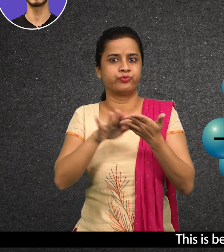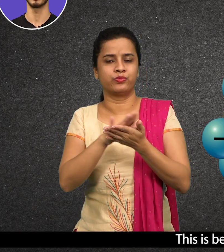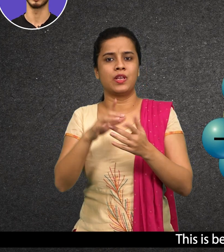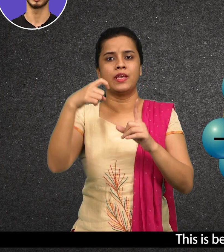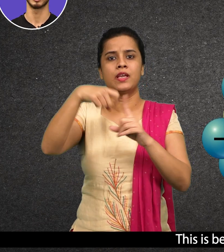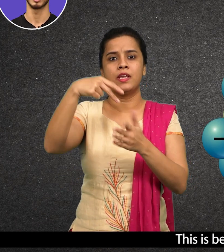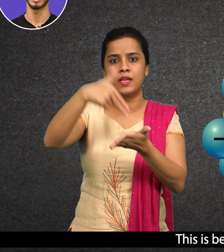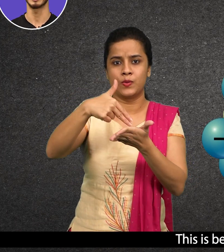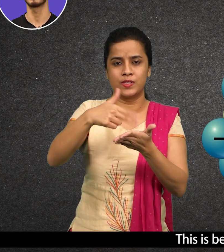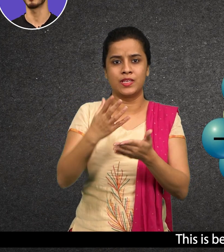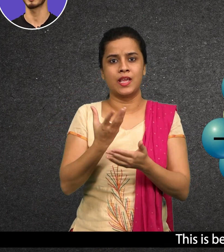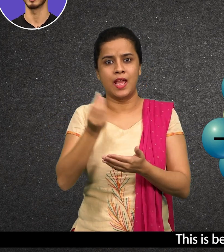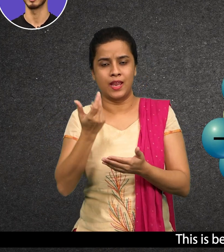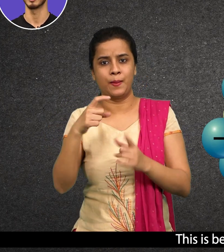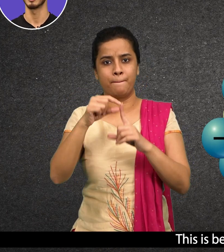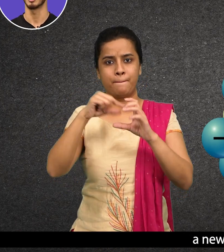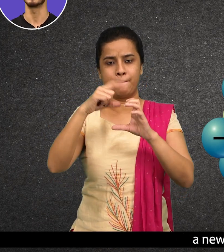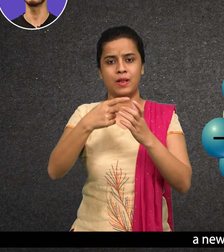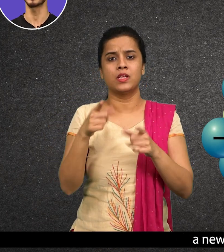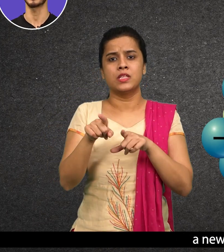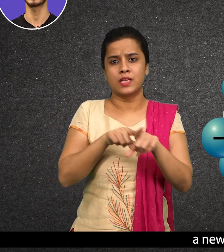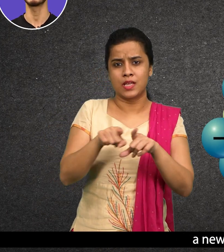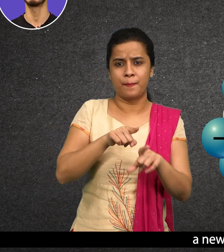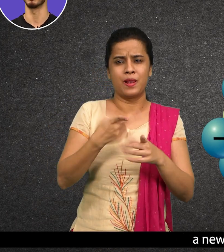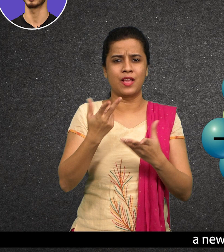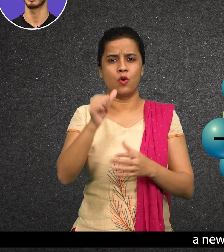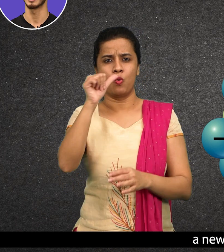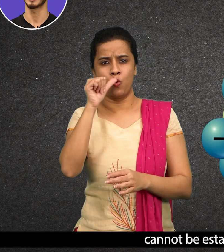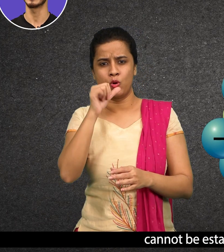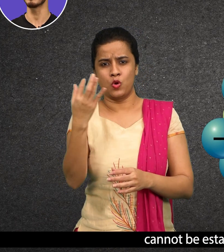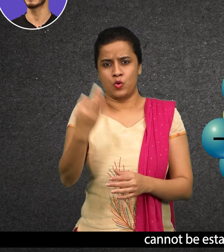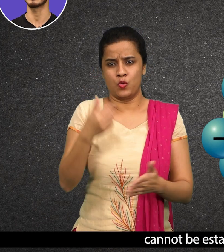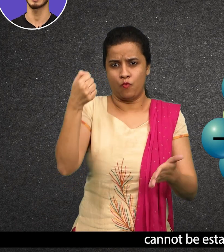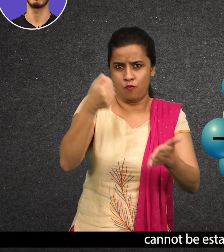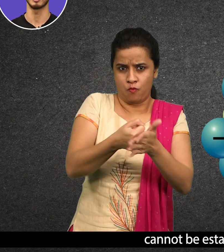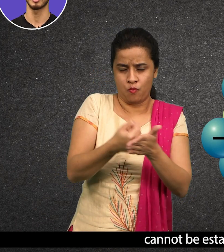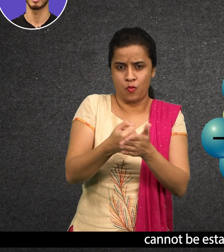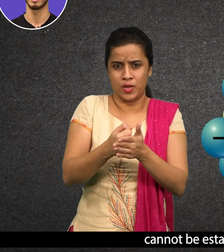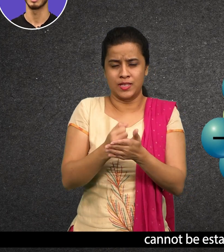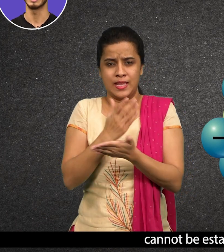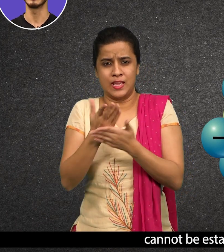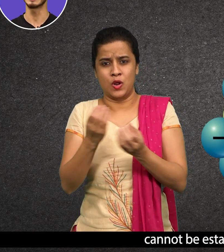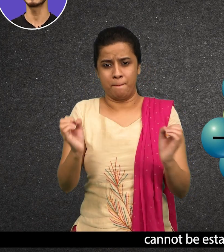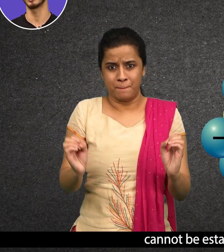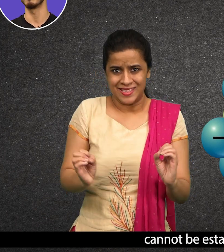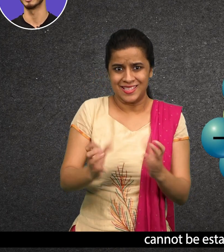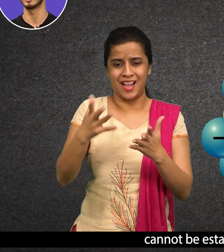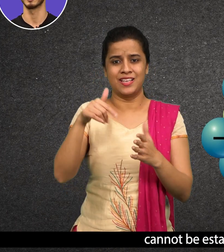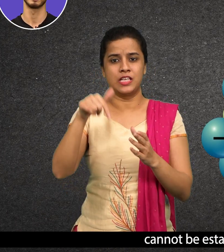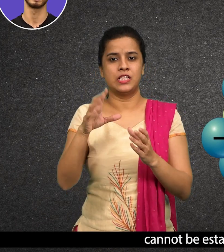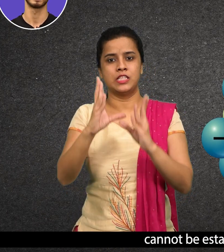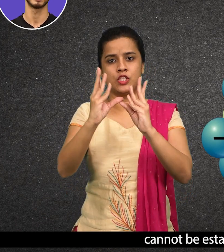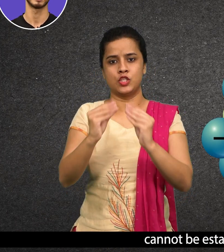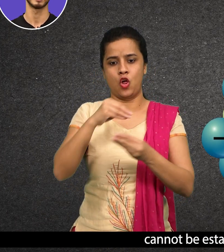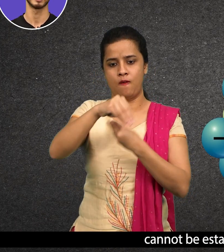This is because, unlike water, a new attractive force cannot be established in these solvents.